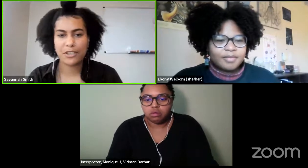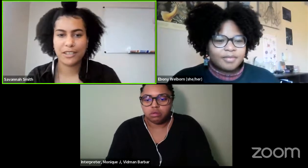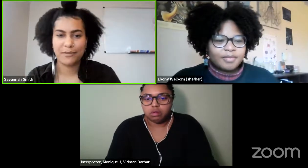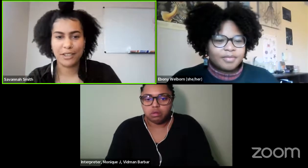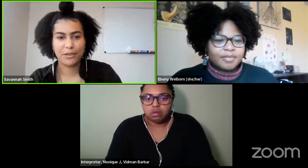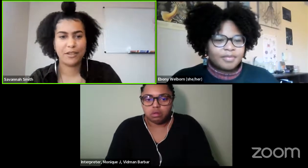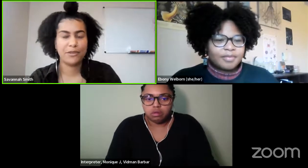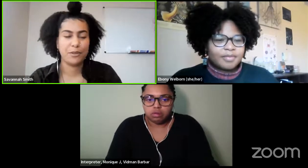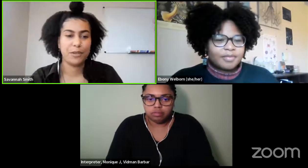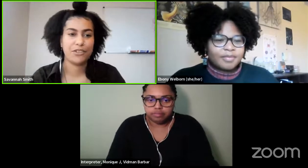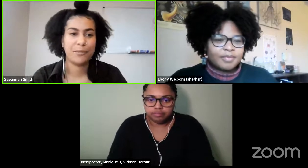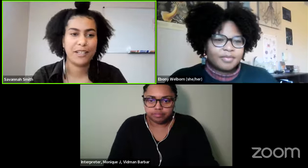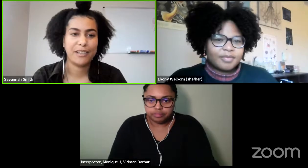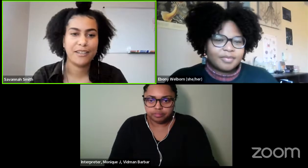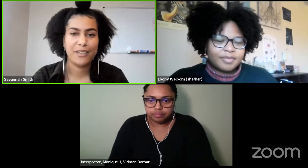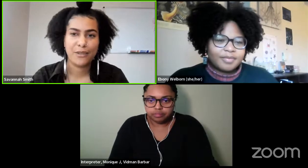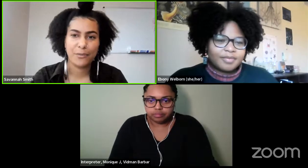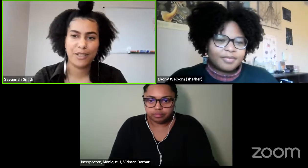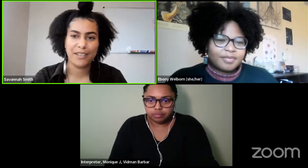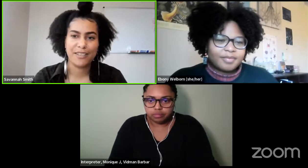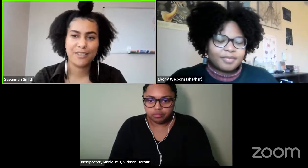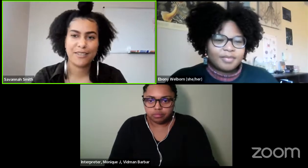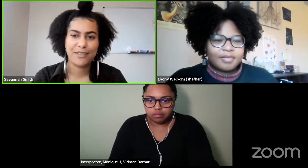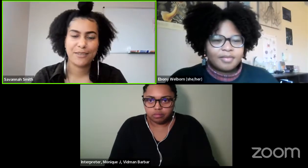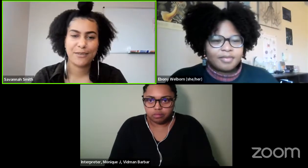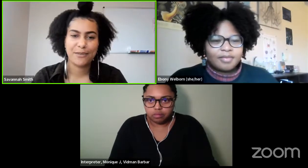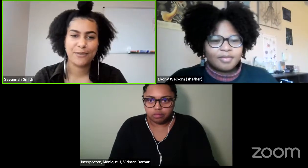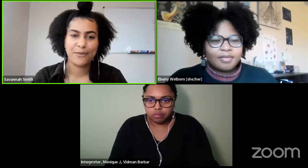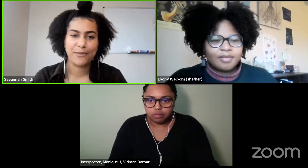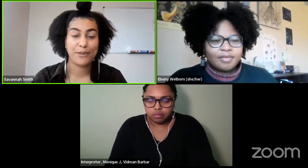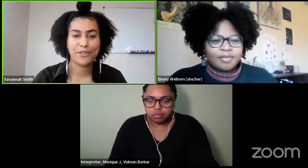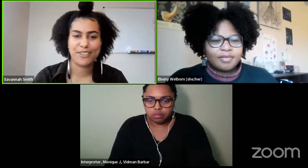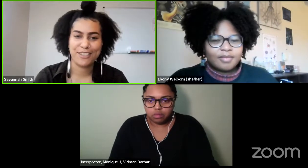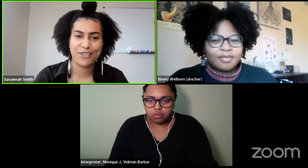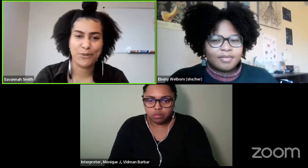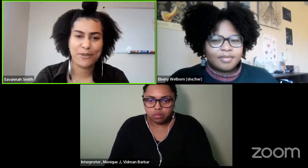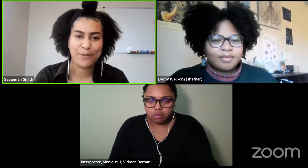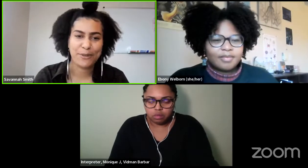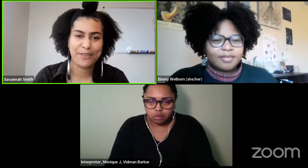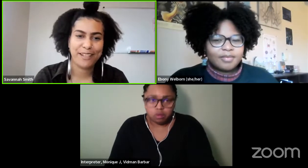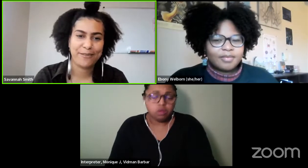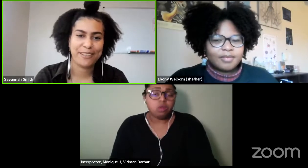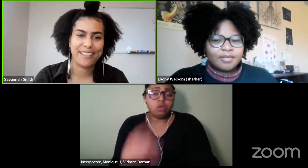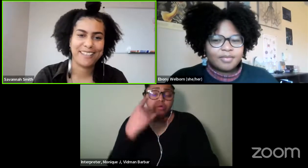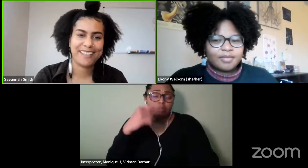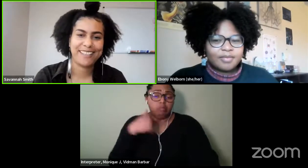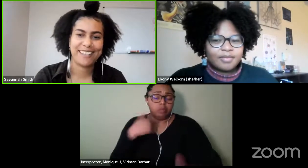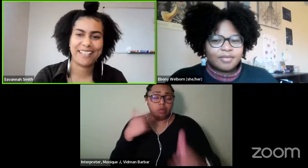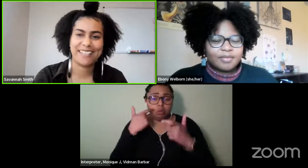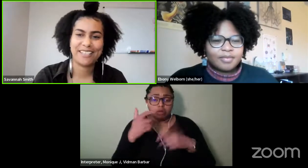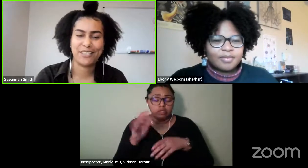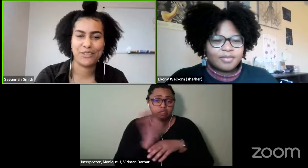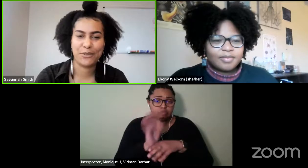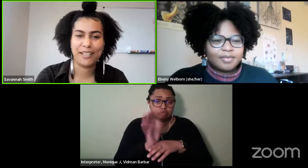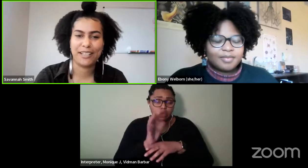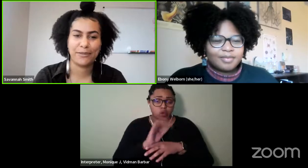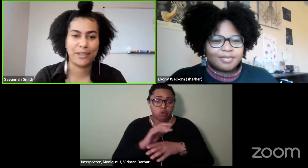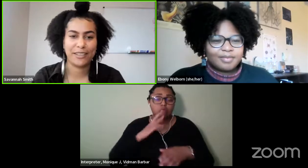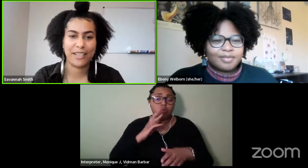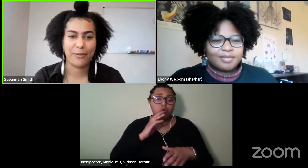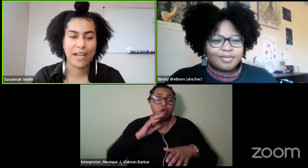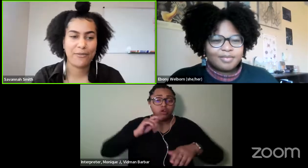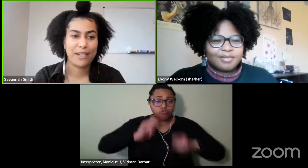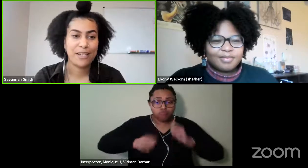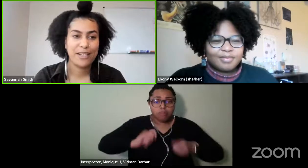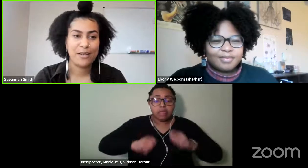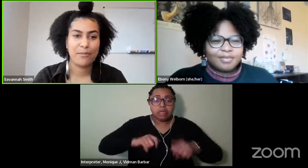For me, watching the video of the water drumming was first just joyful. I felt like connecting to the joy and the